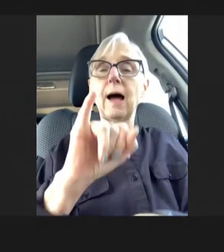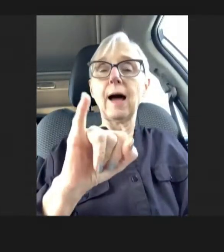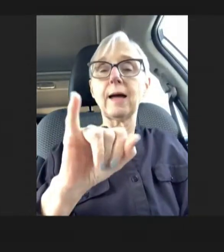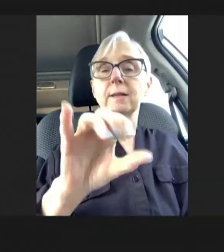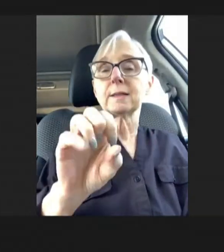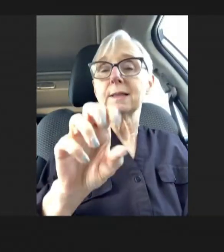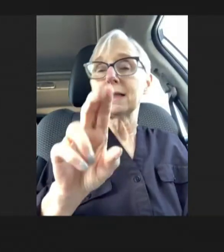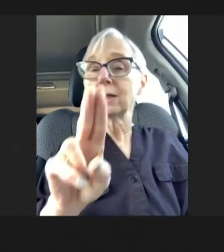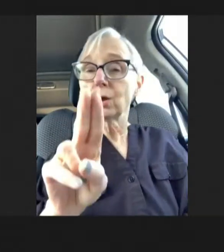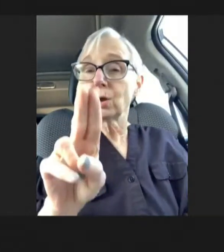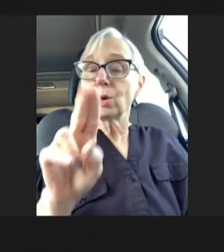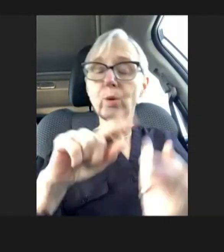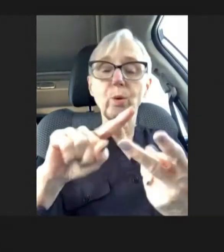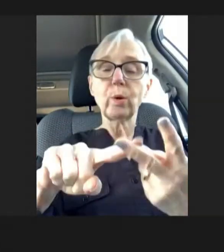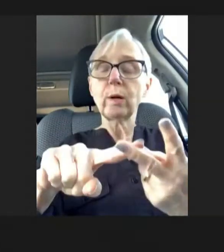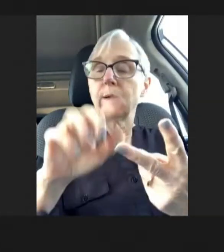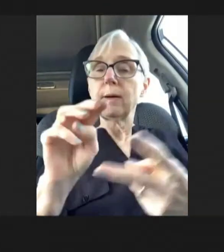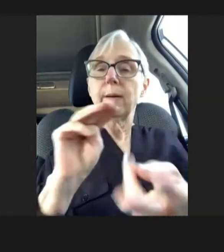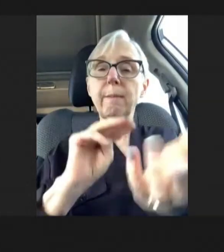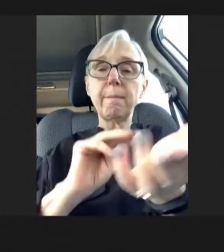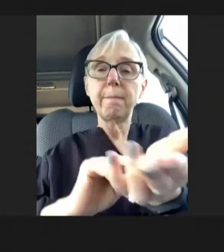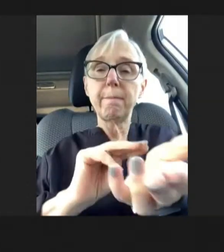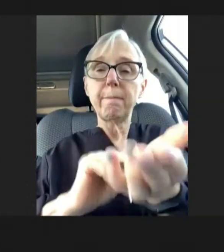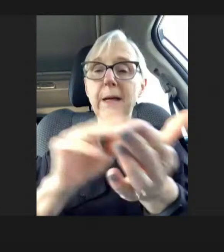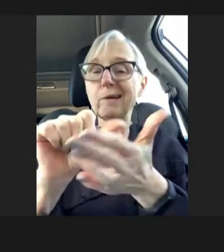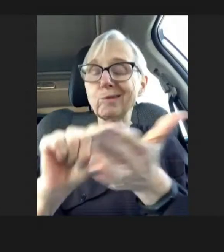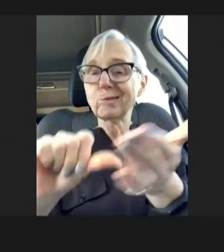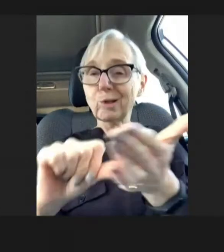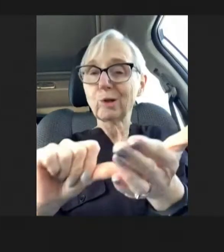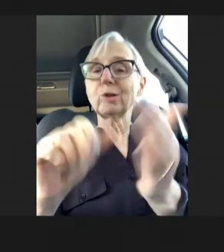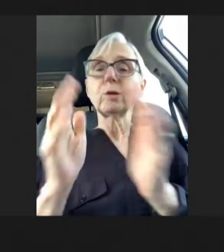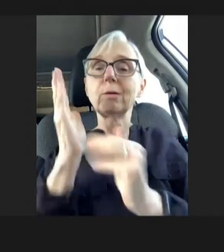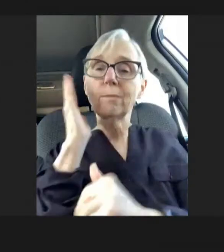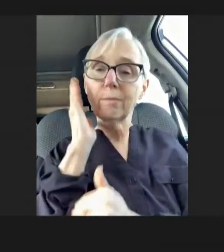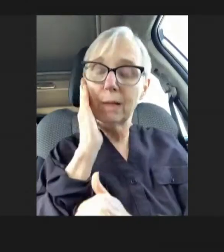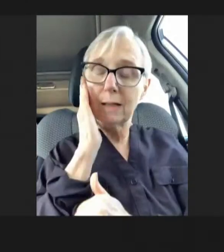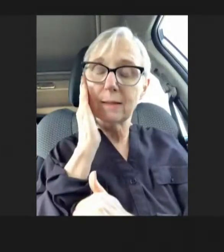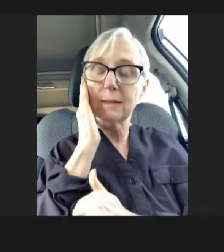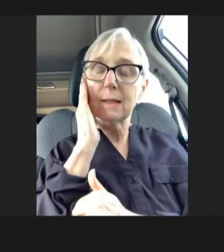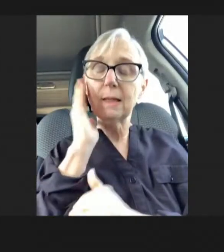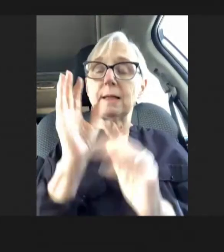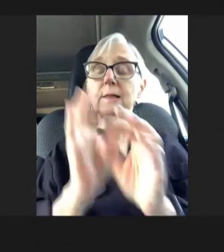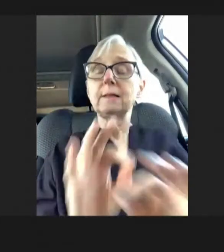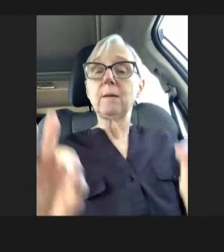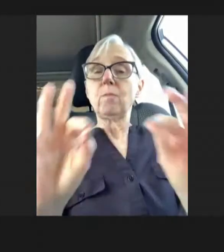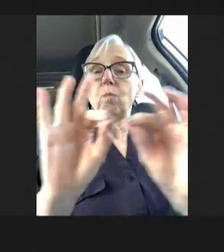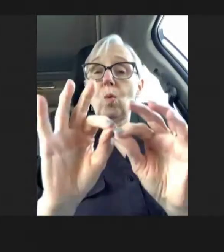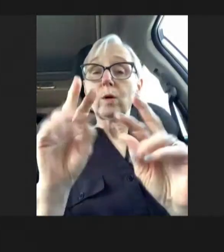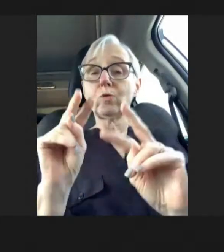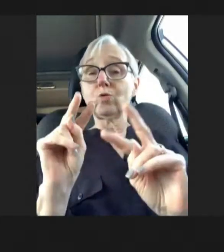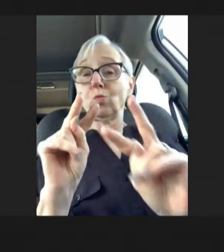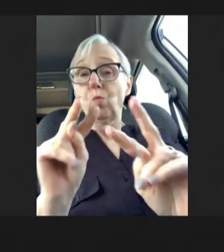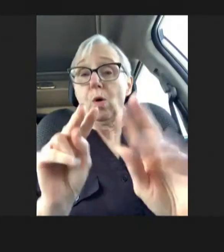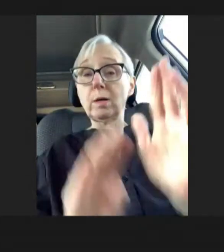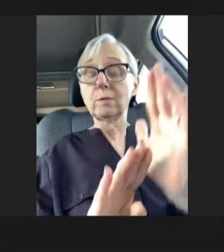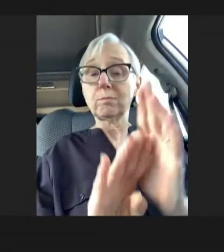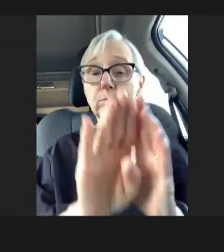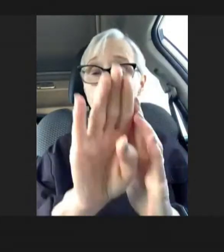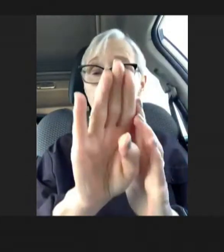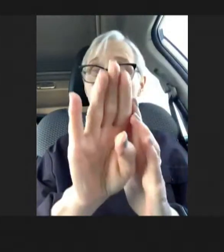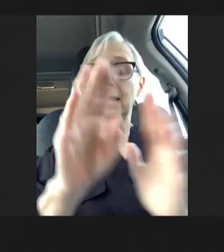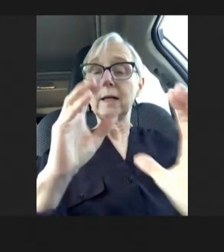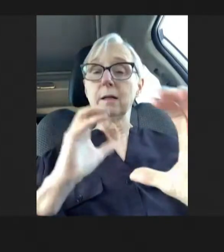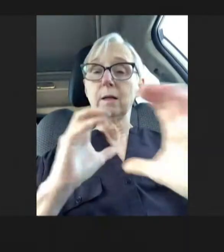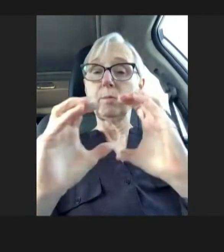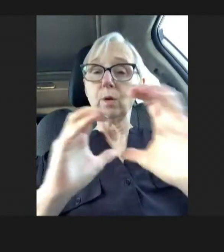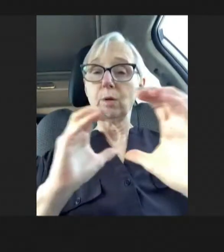to understand trajectory. And it's also important for us to communicate publicly information that the